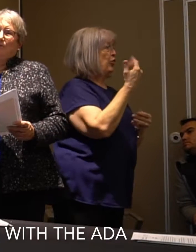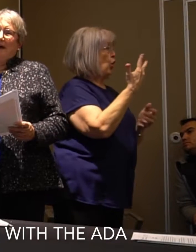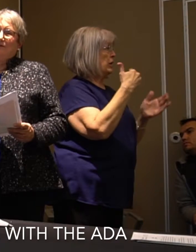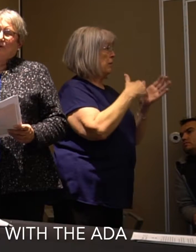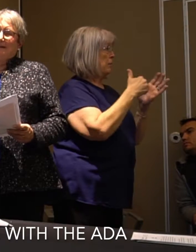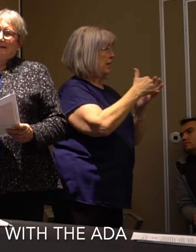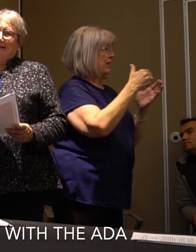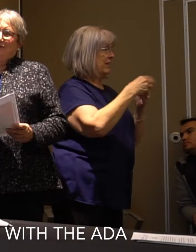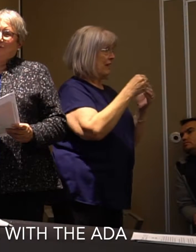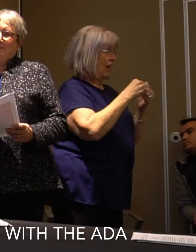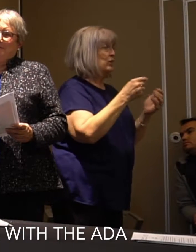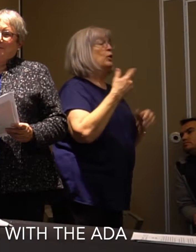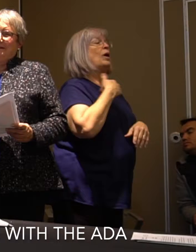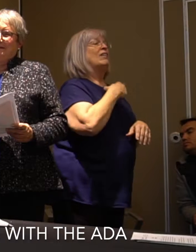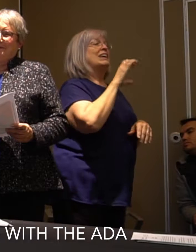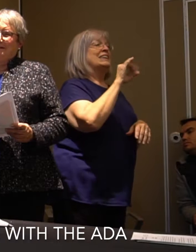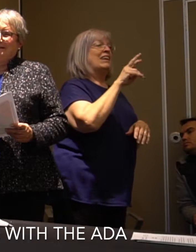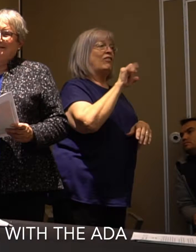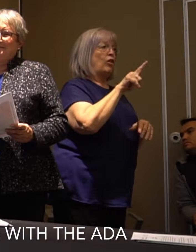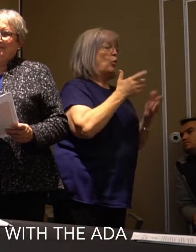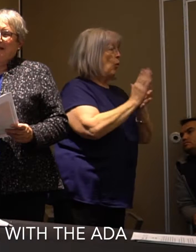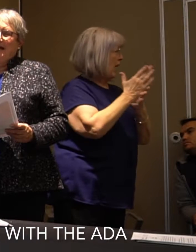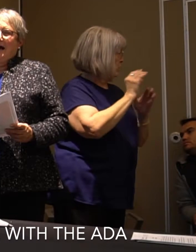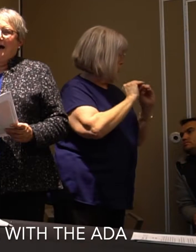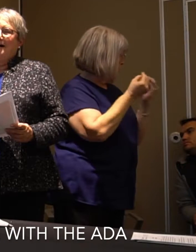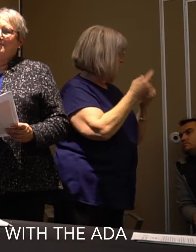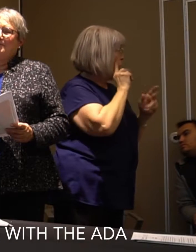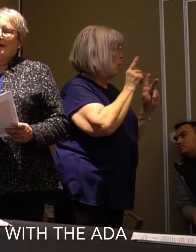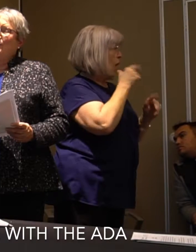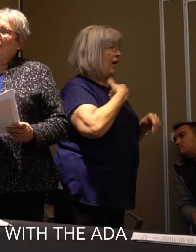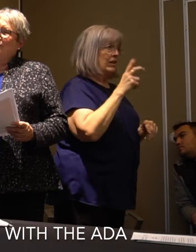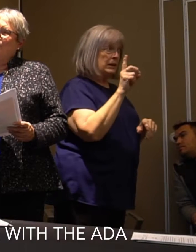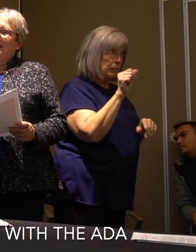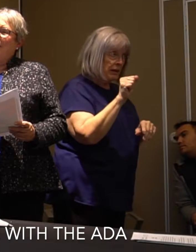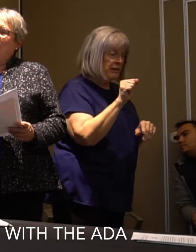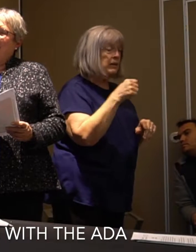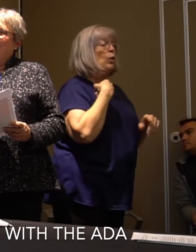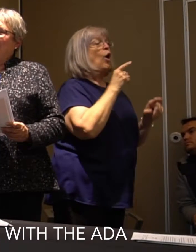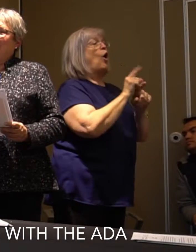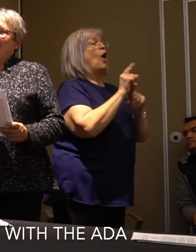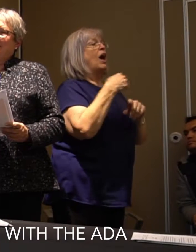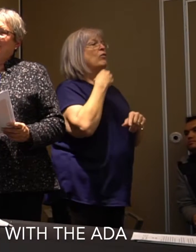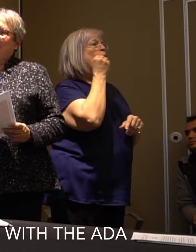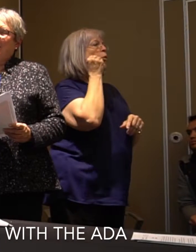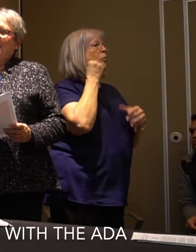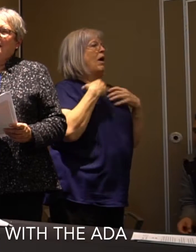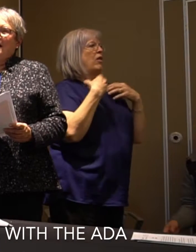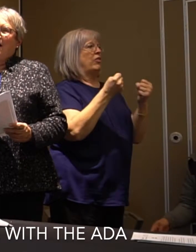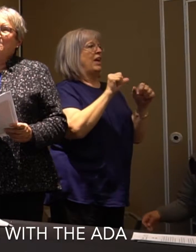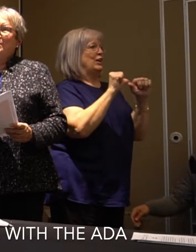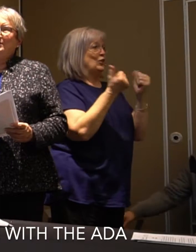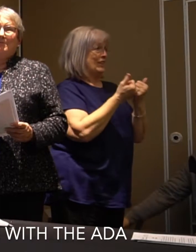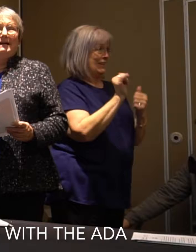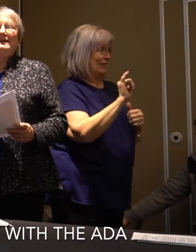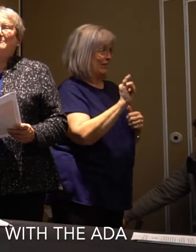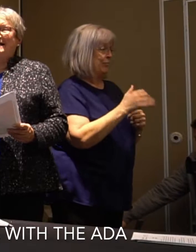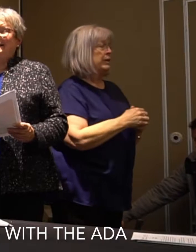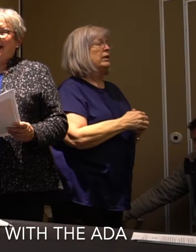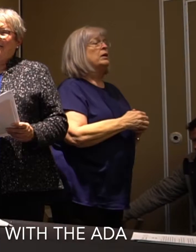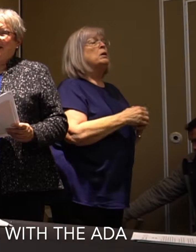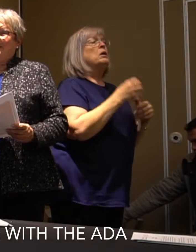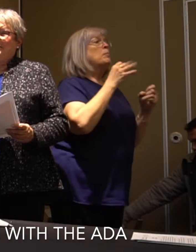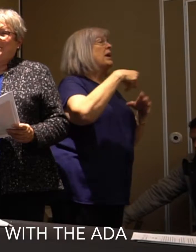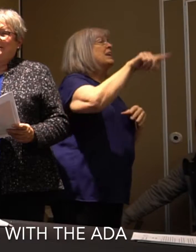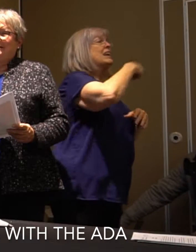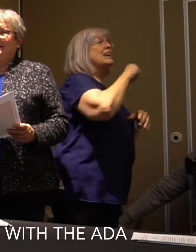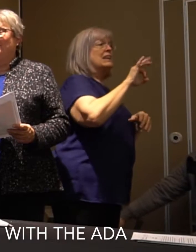are a civil rights organization for people with disabilities, and we also run a home health agency. Many of my